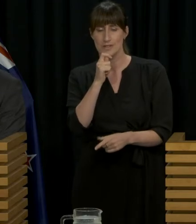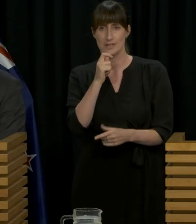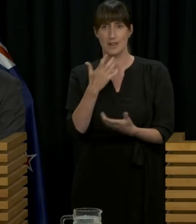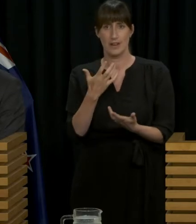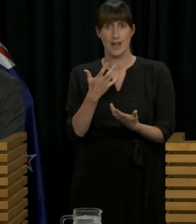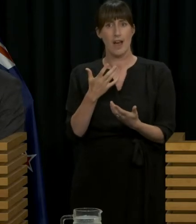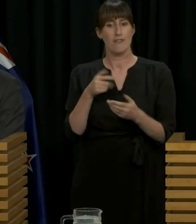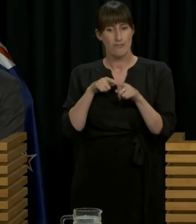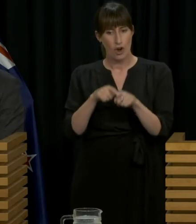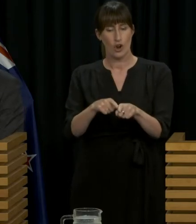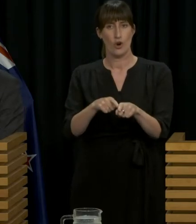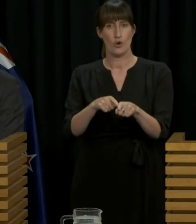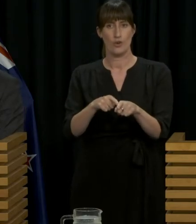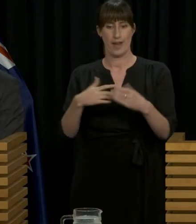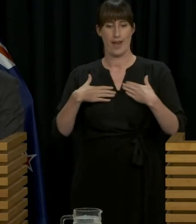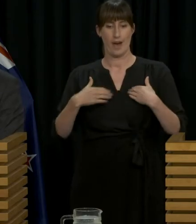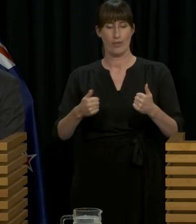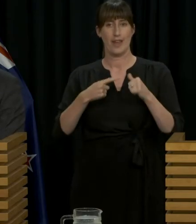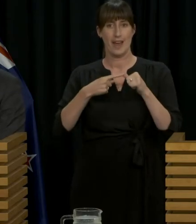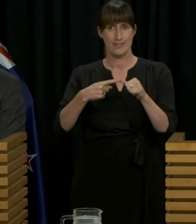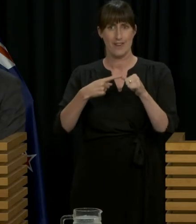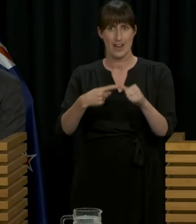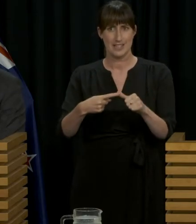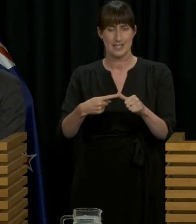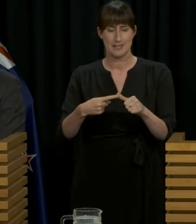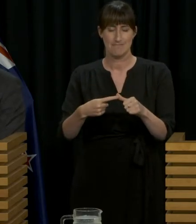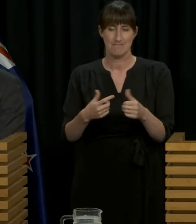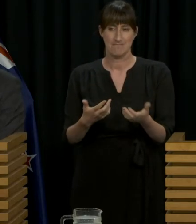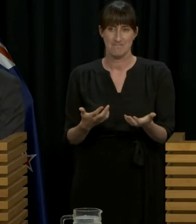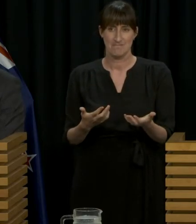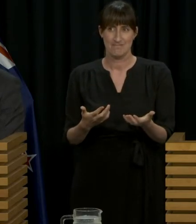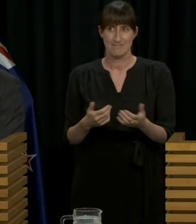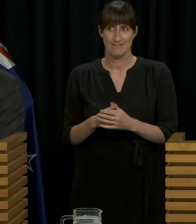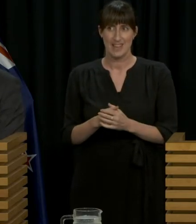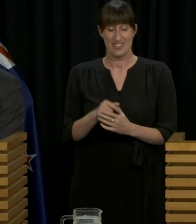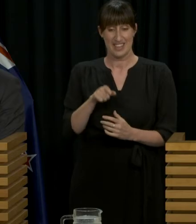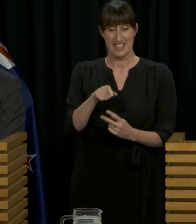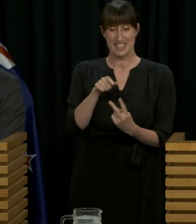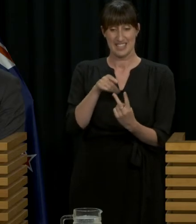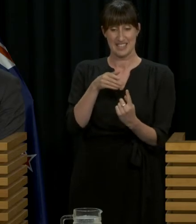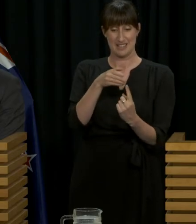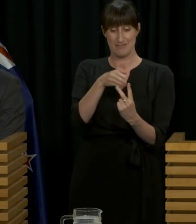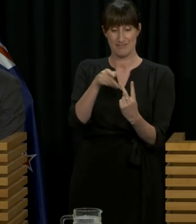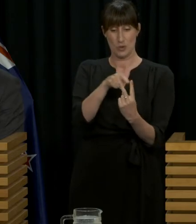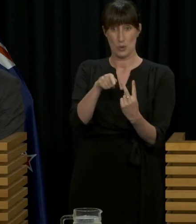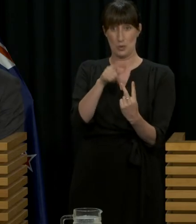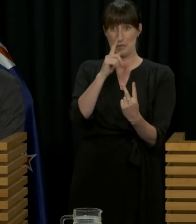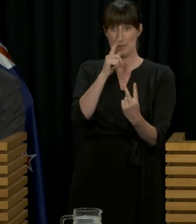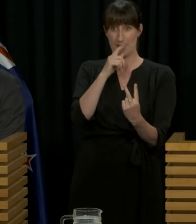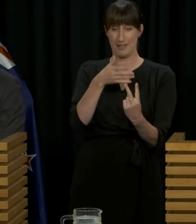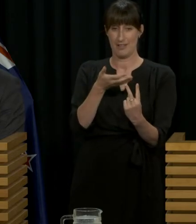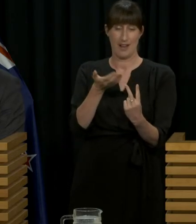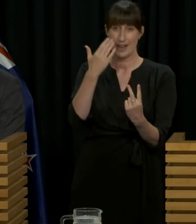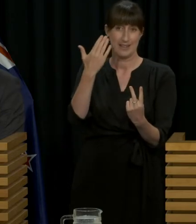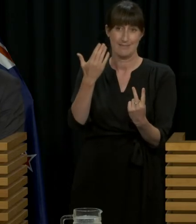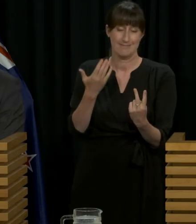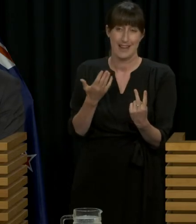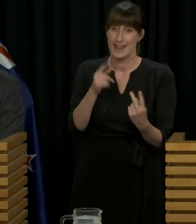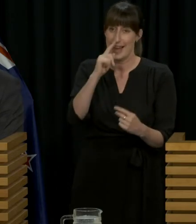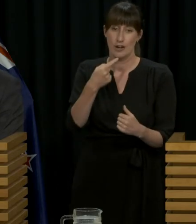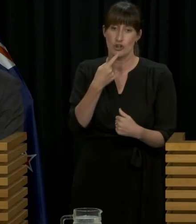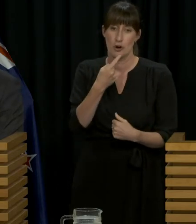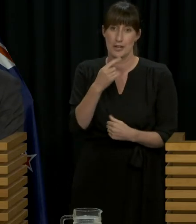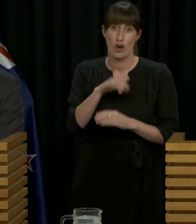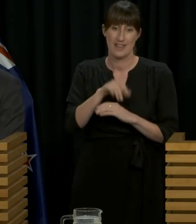gets issued in response to any event. I can't comment on the specifics of that. Obviously, the individual contact tracers that have been talking to that family may have